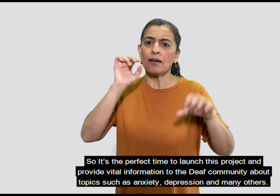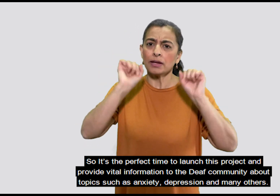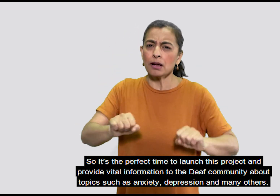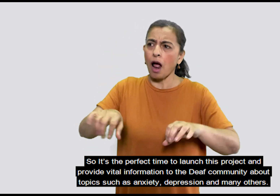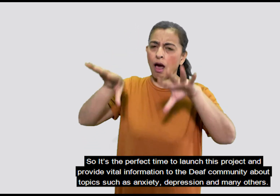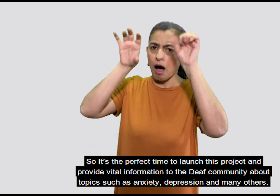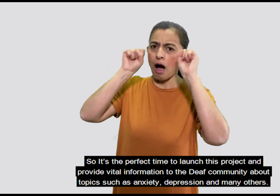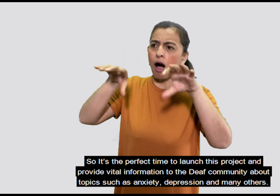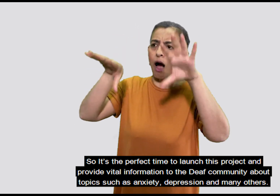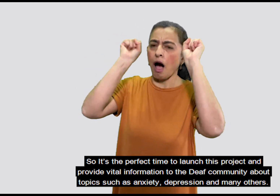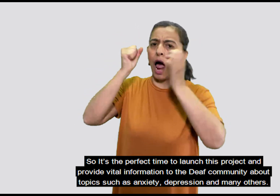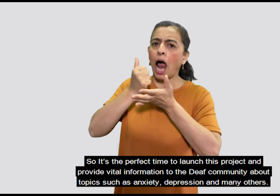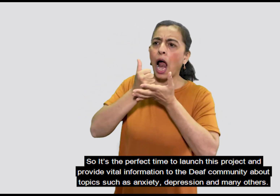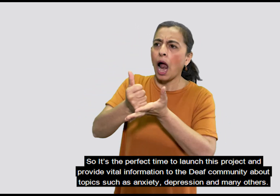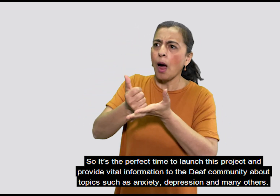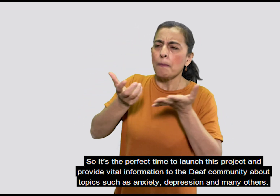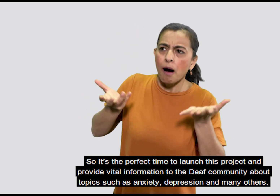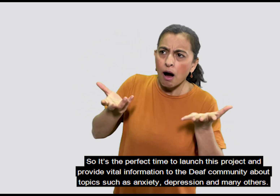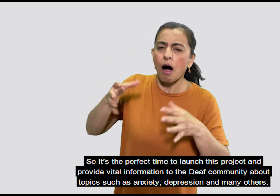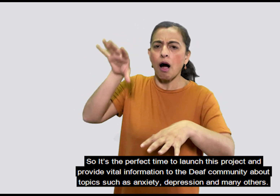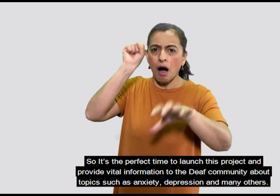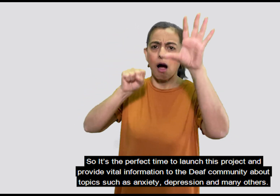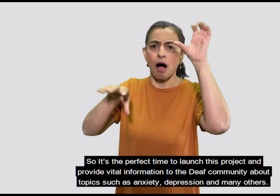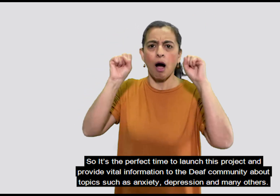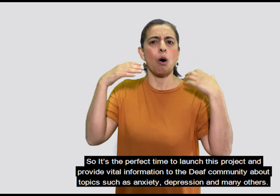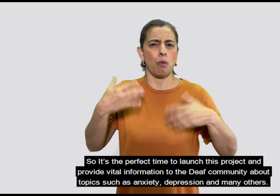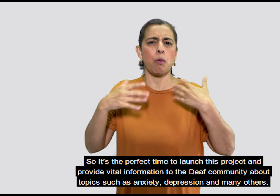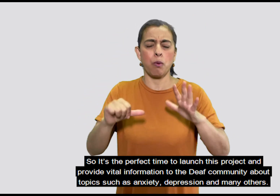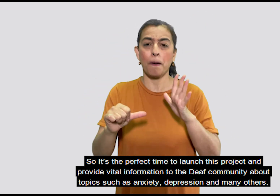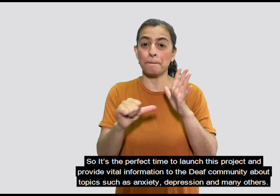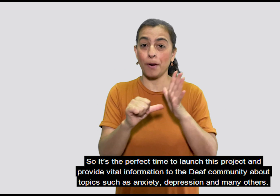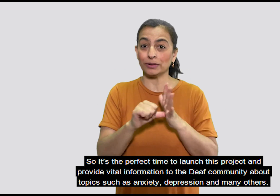anxiety, depression, and many others.